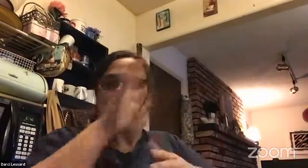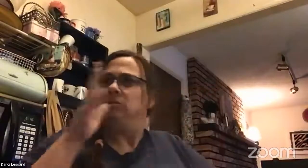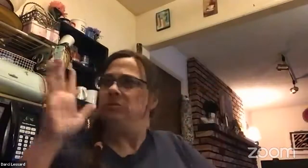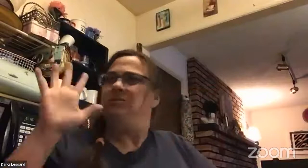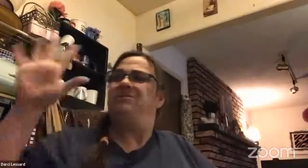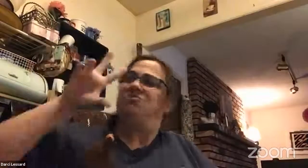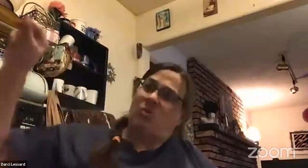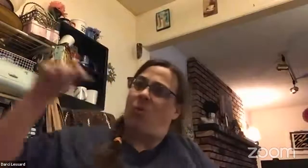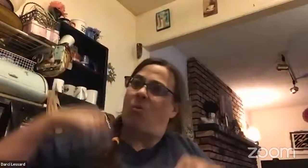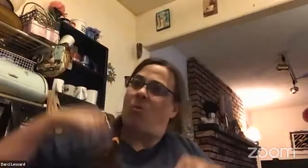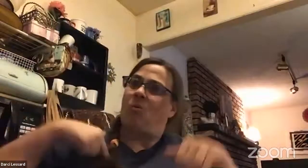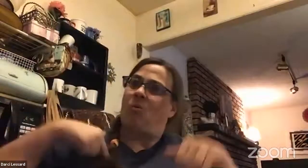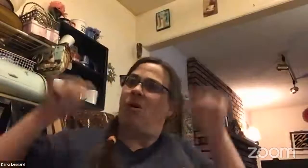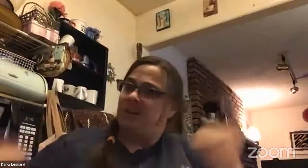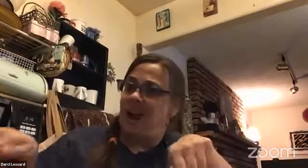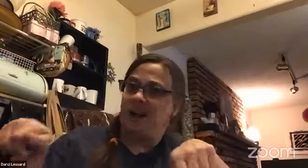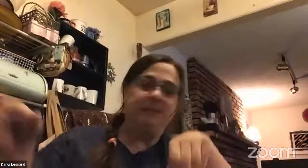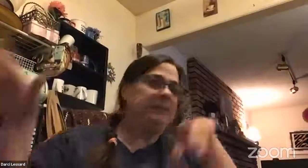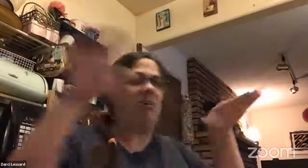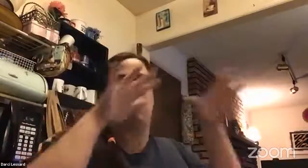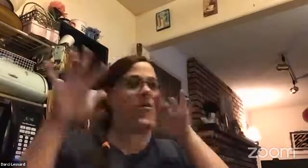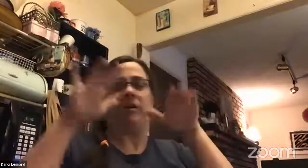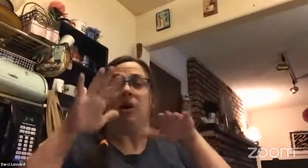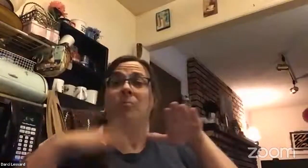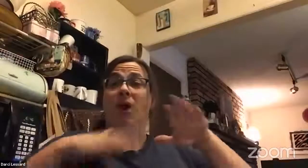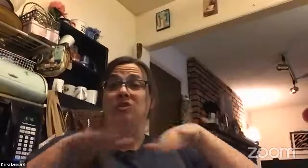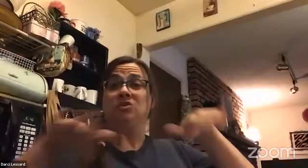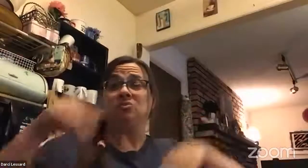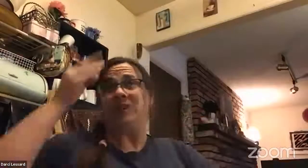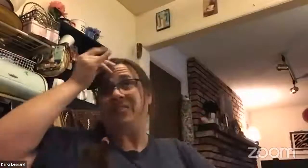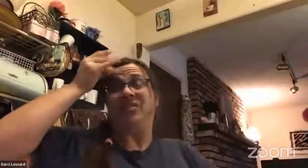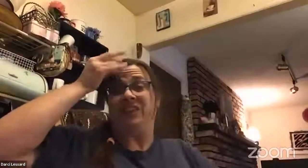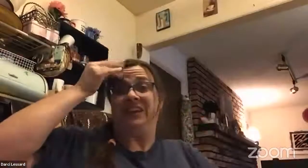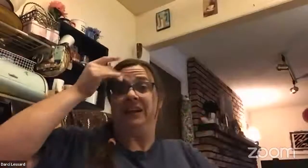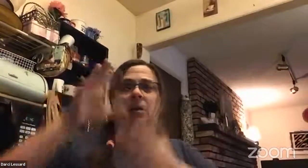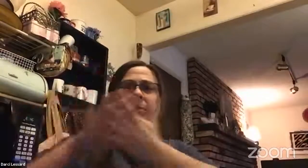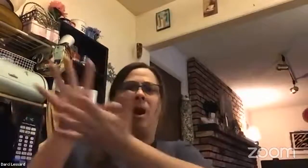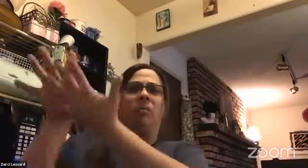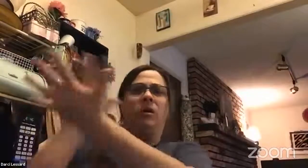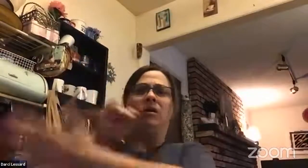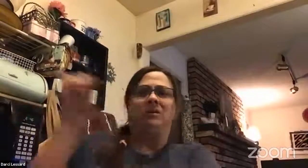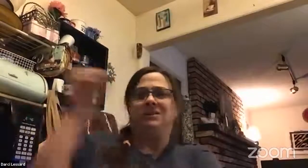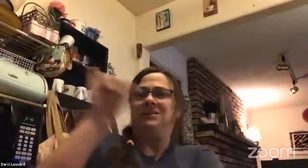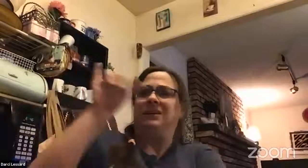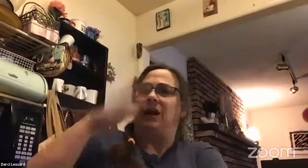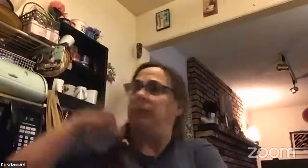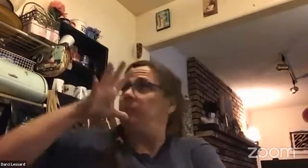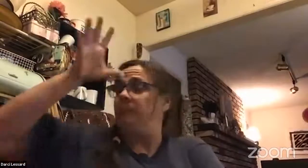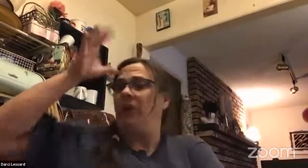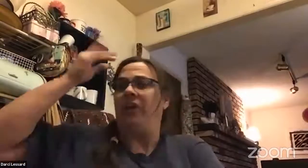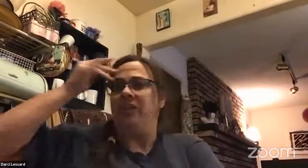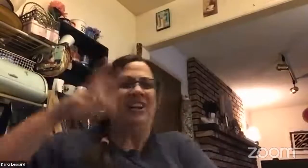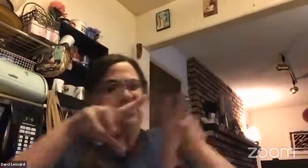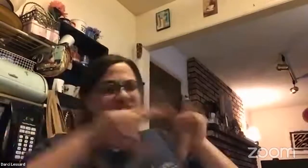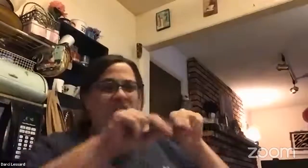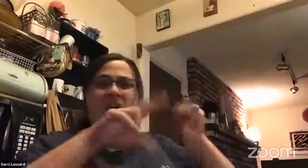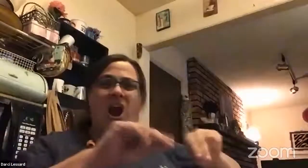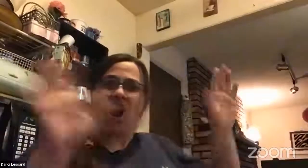work and be a mom and be a wife and go to school. But now my kids, they're grown and